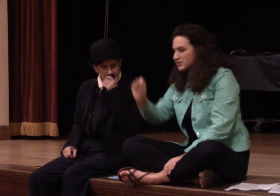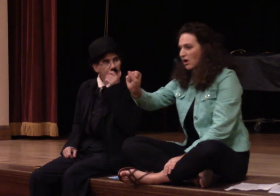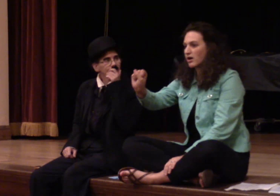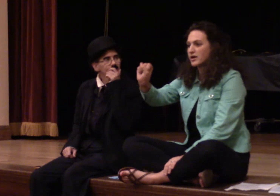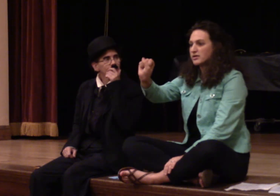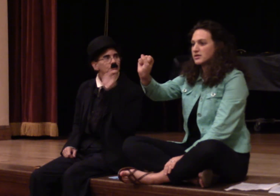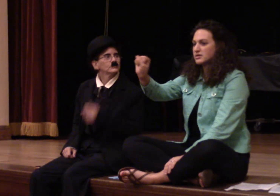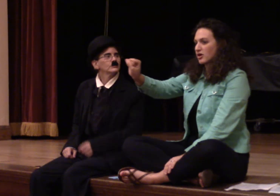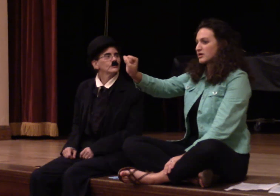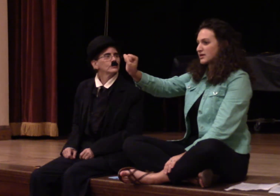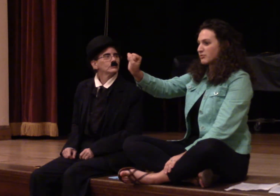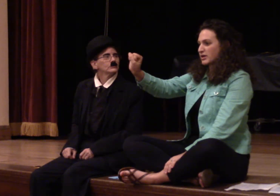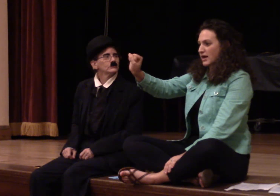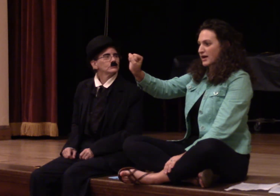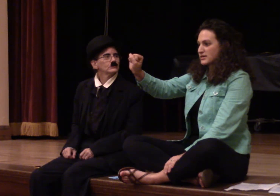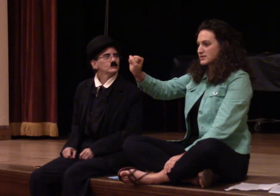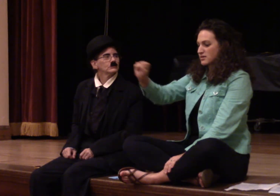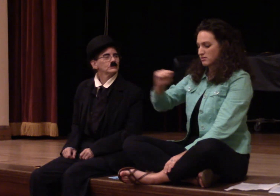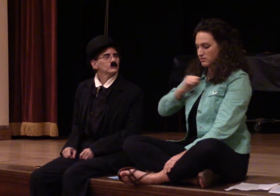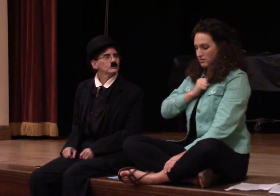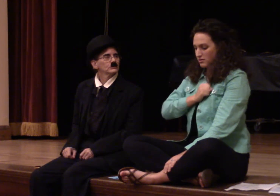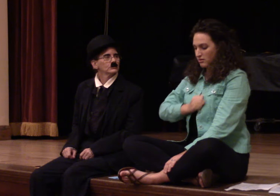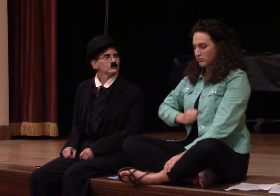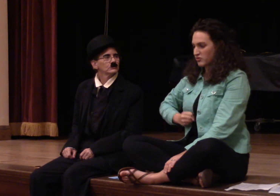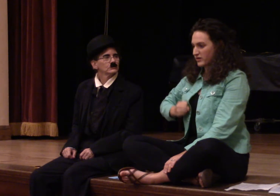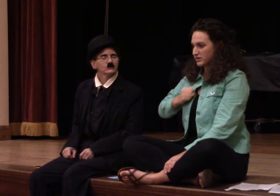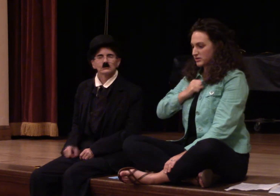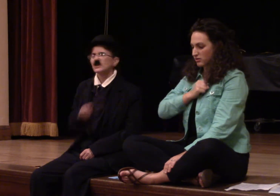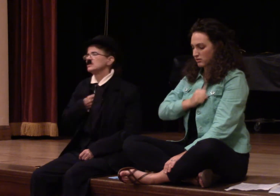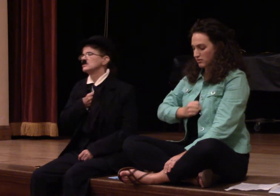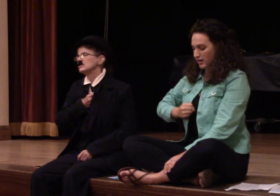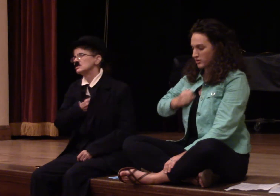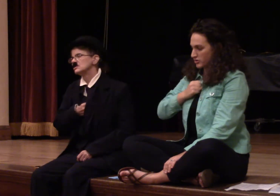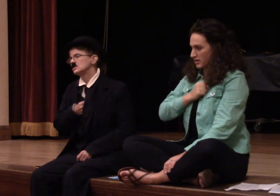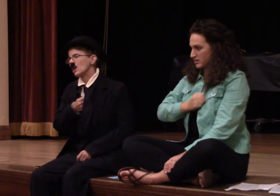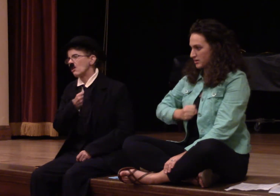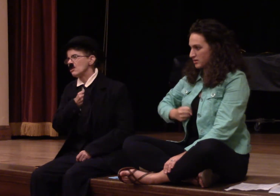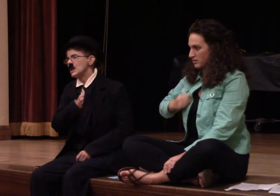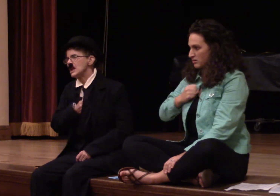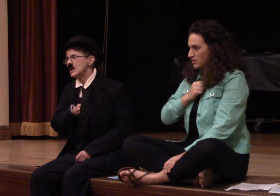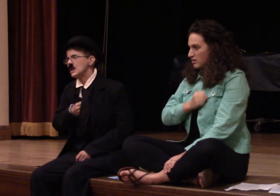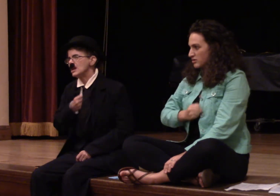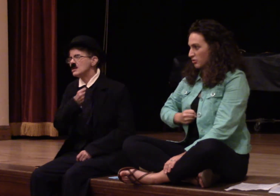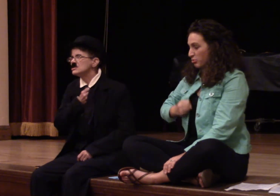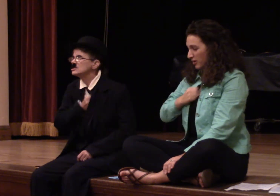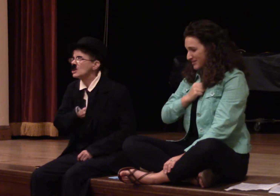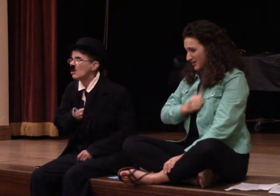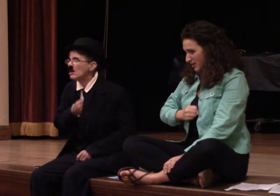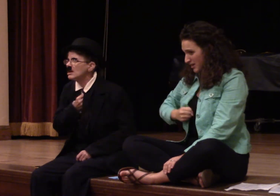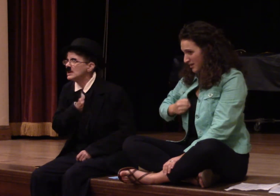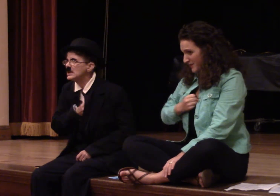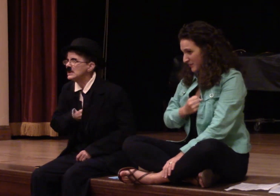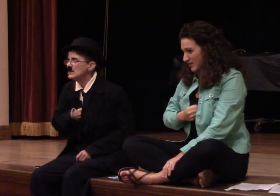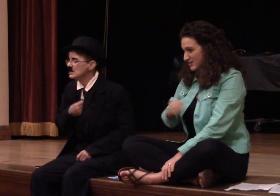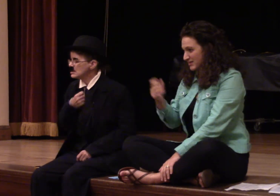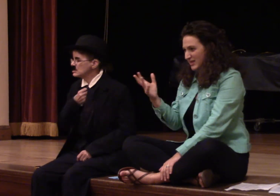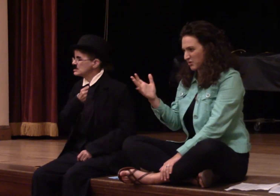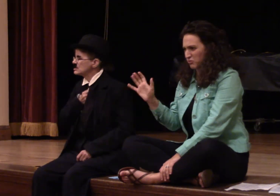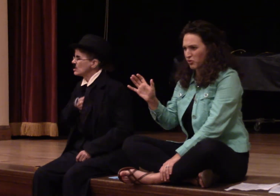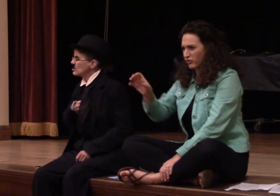sorry. Sorry is going to be an S. Move it in a circle on your chest. So personally, this isn't like a rule or